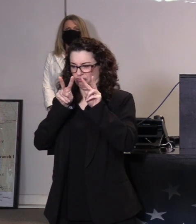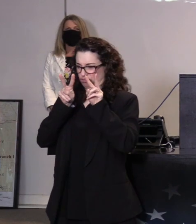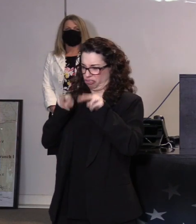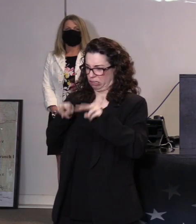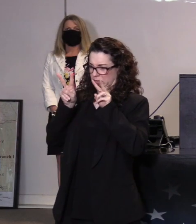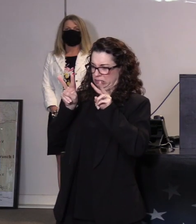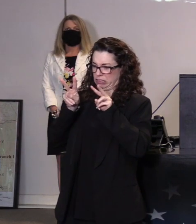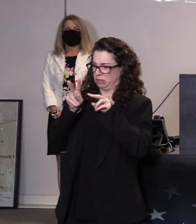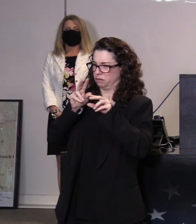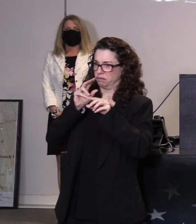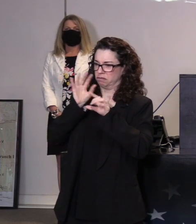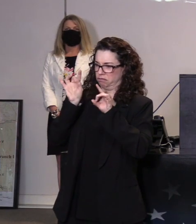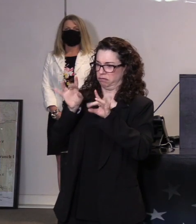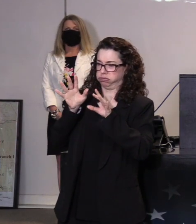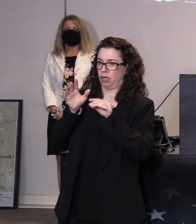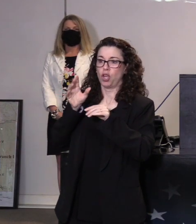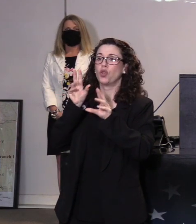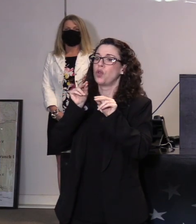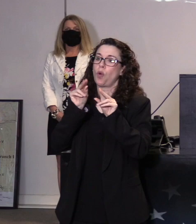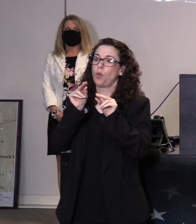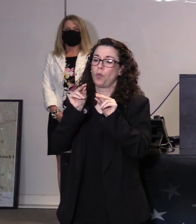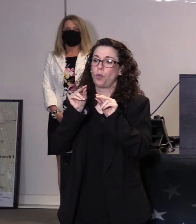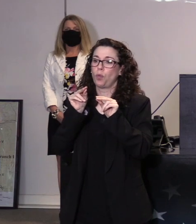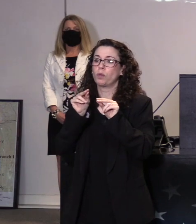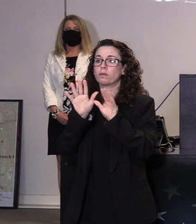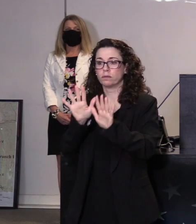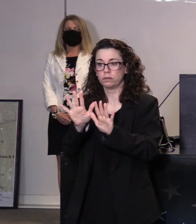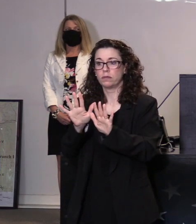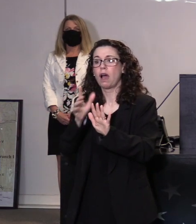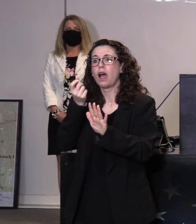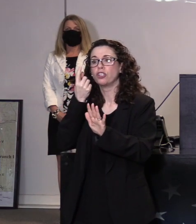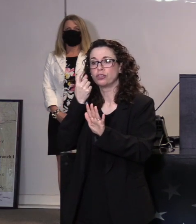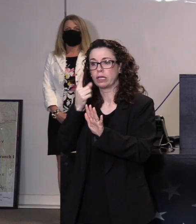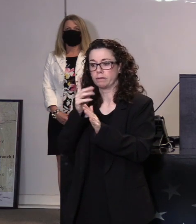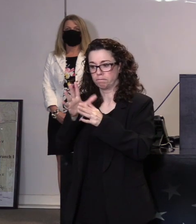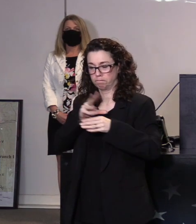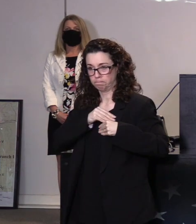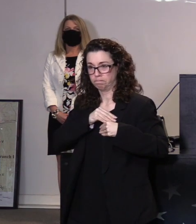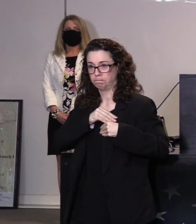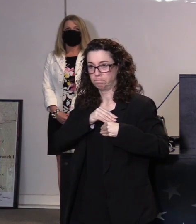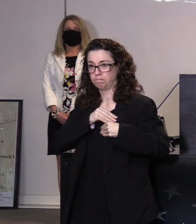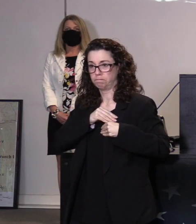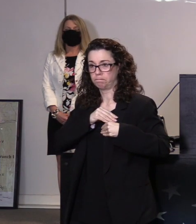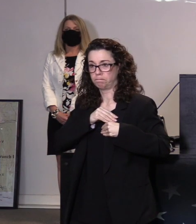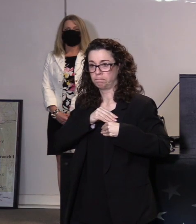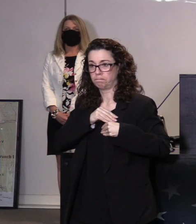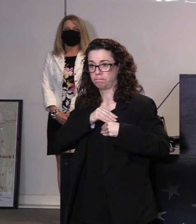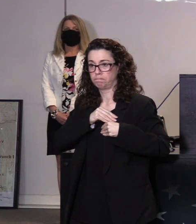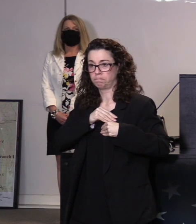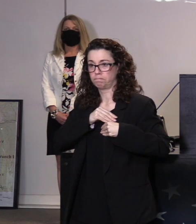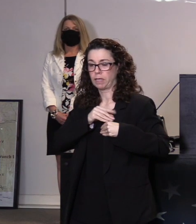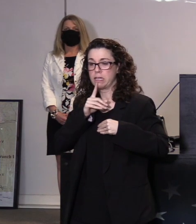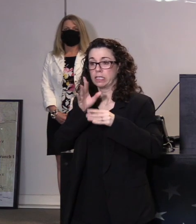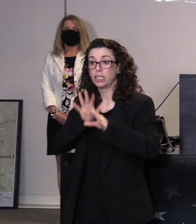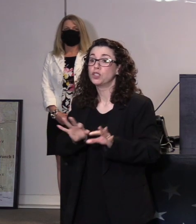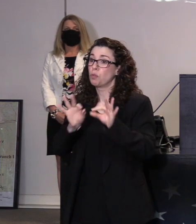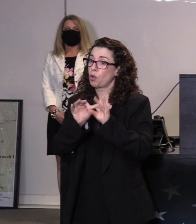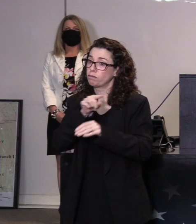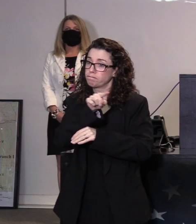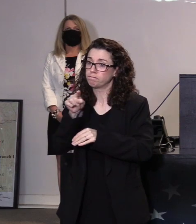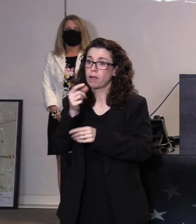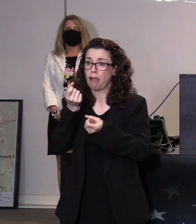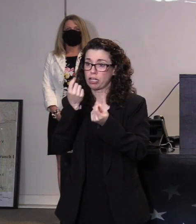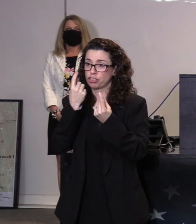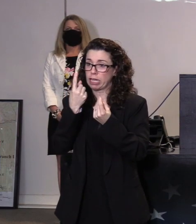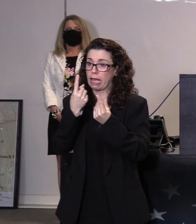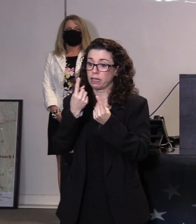and significance of this request from our leaders. And it's very important to understand. It is simply